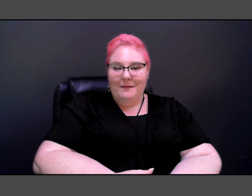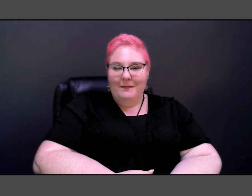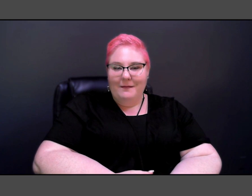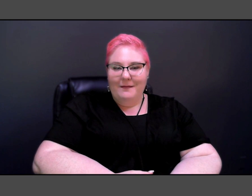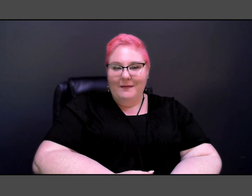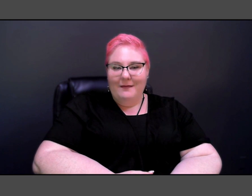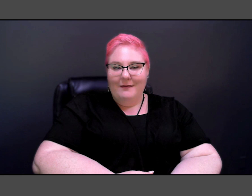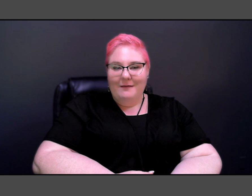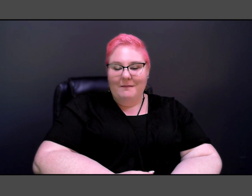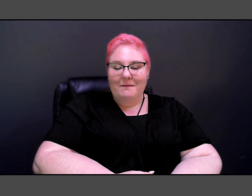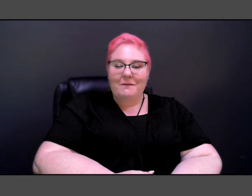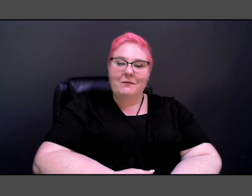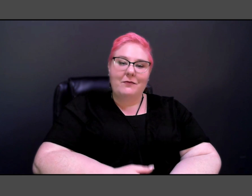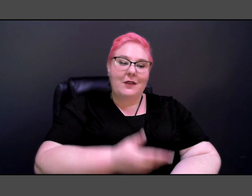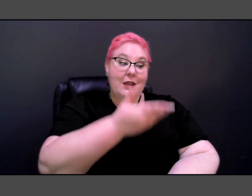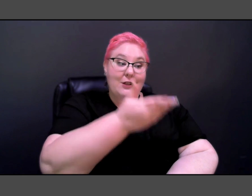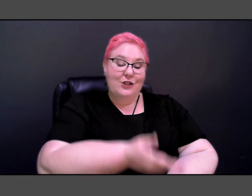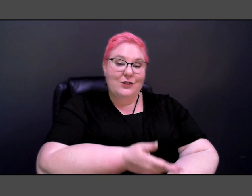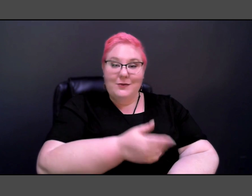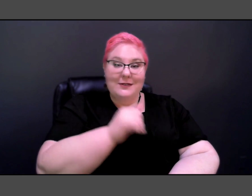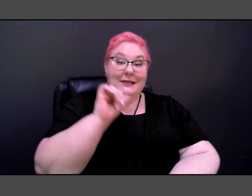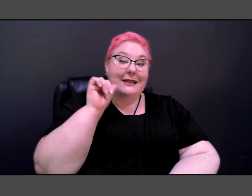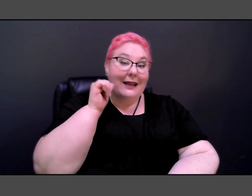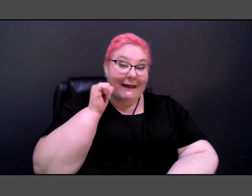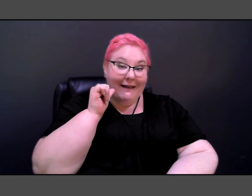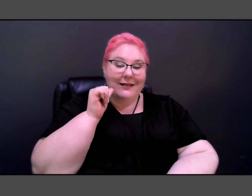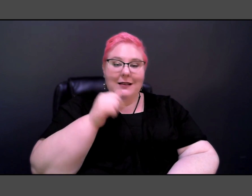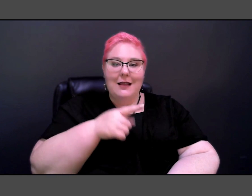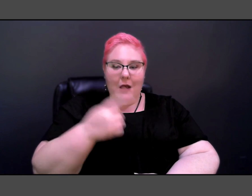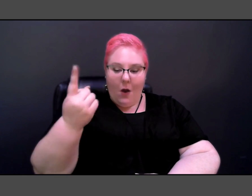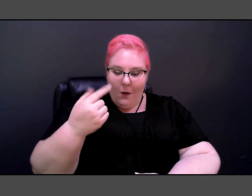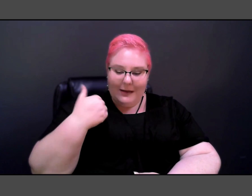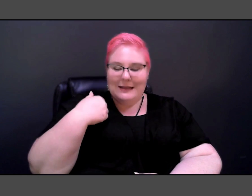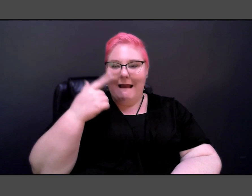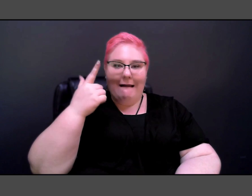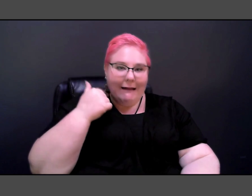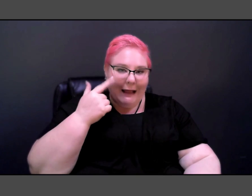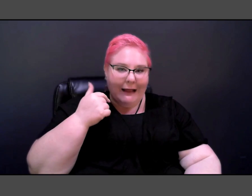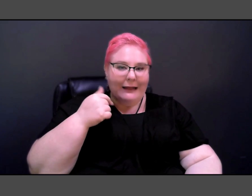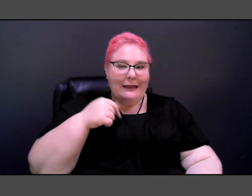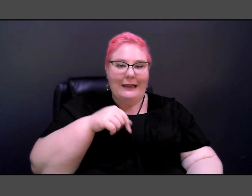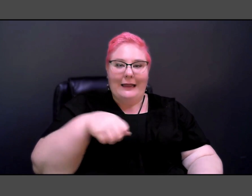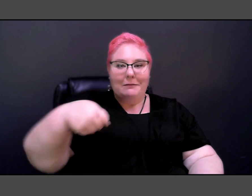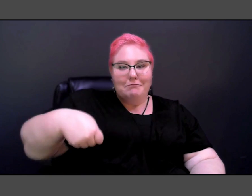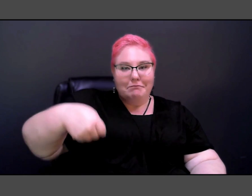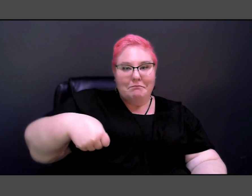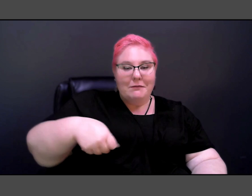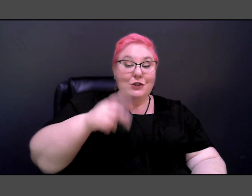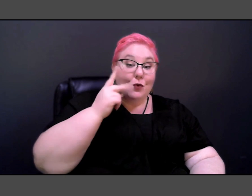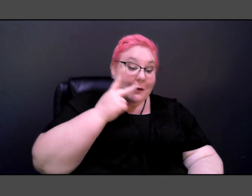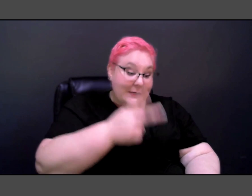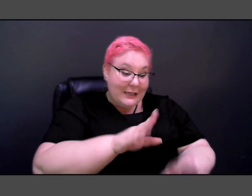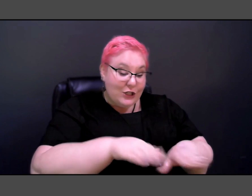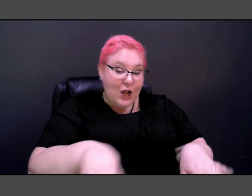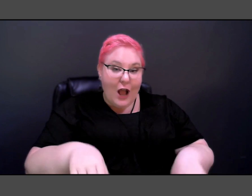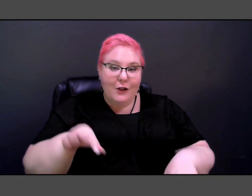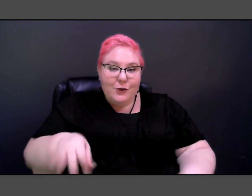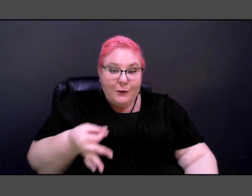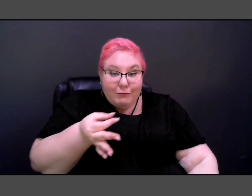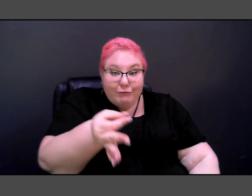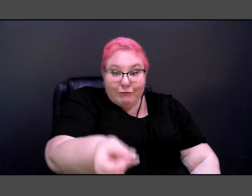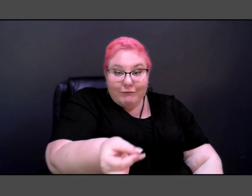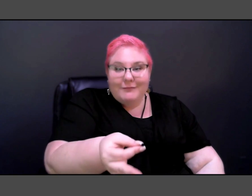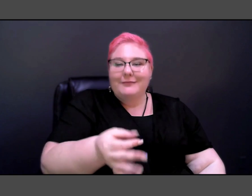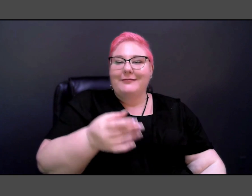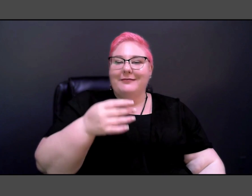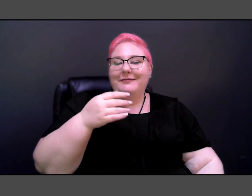type of auntie that always had candy in her purse. So when she would see a child somewhere, she could give him a piece of candy. She